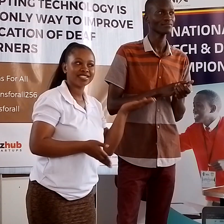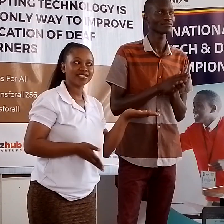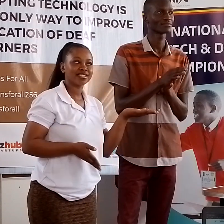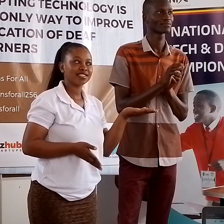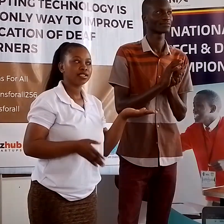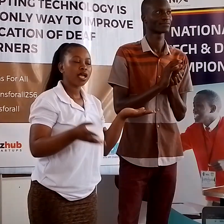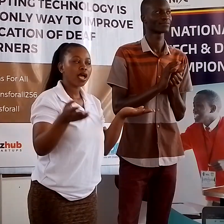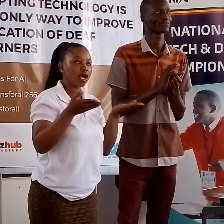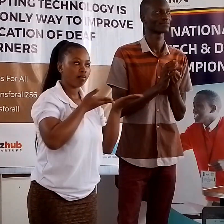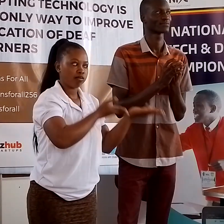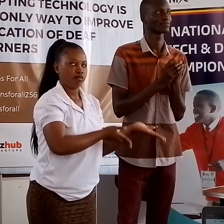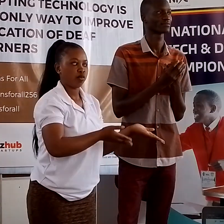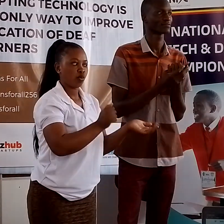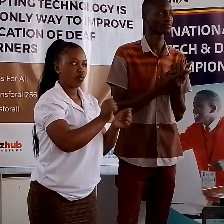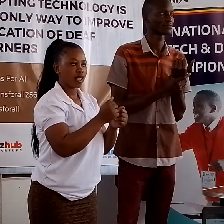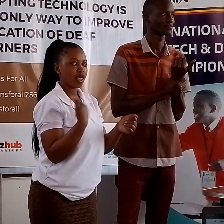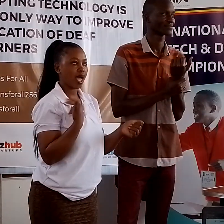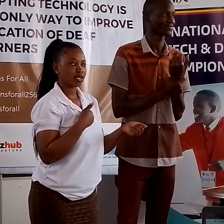are you with us?